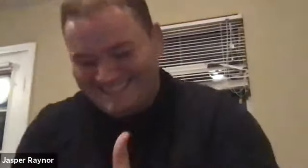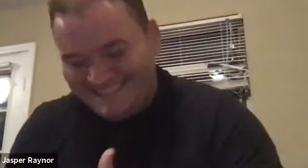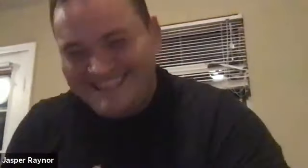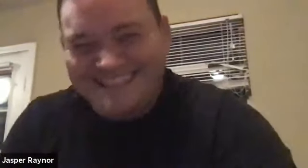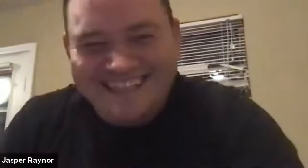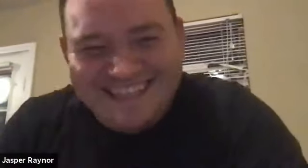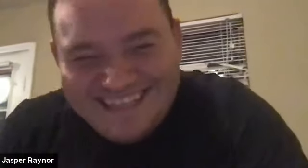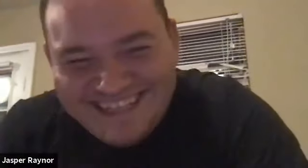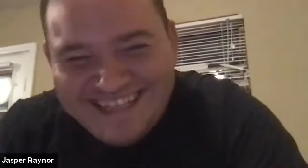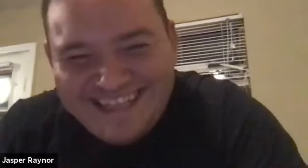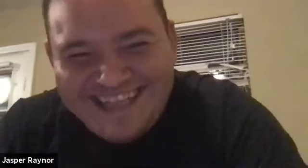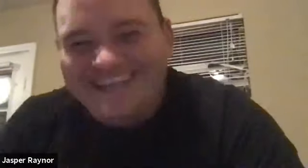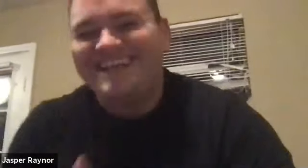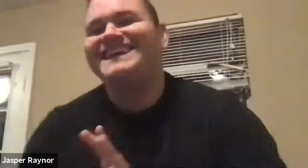her to jail? That's assault.